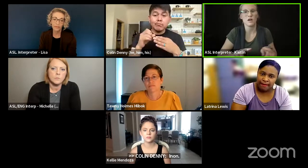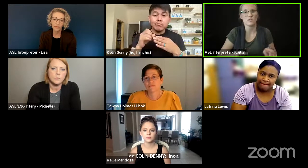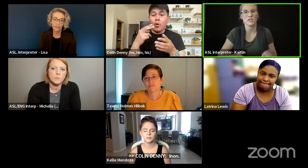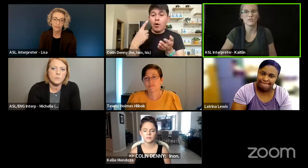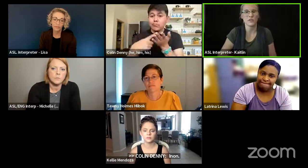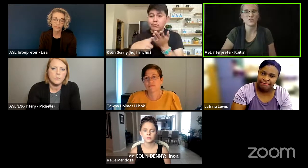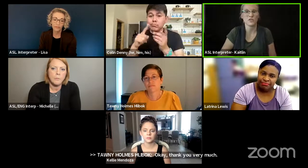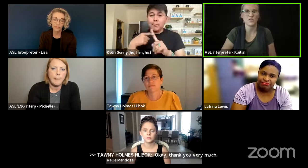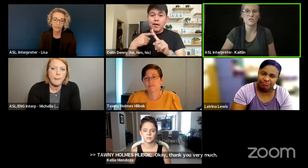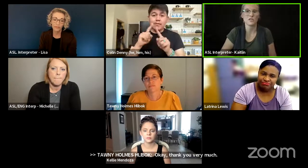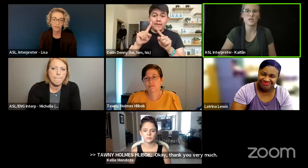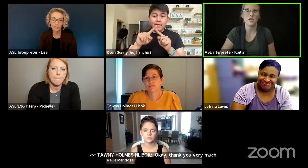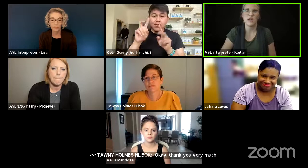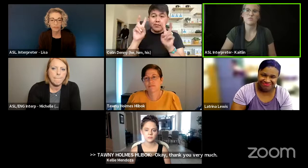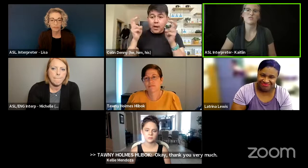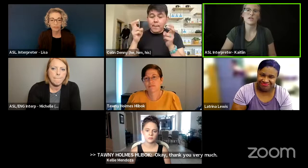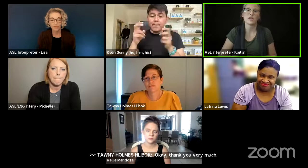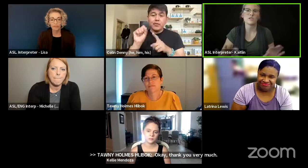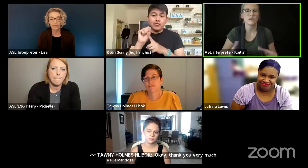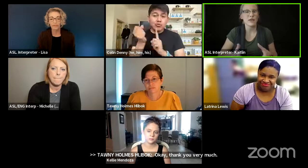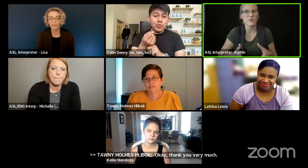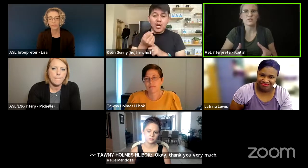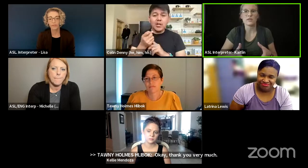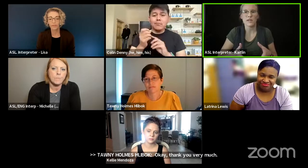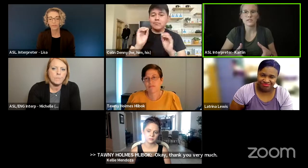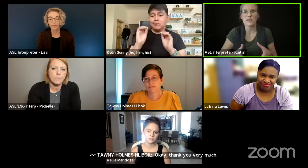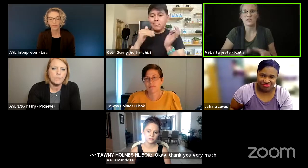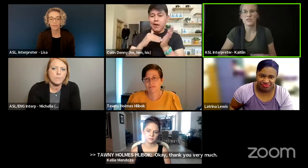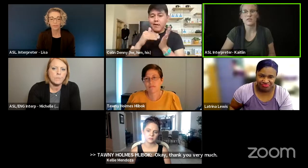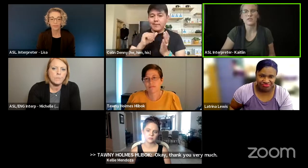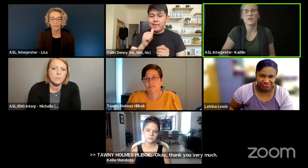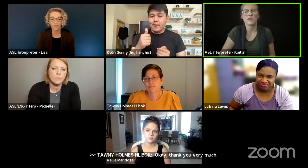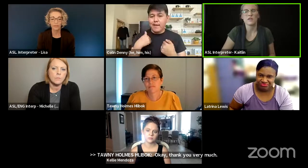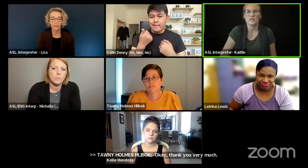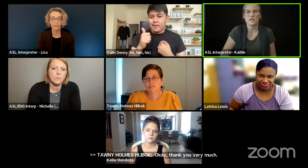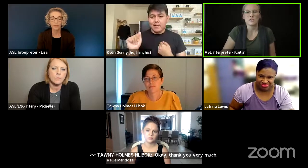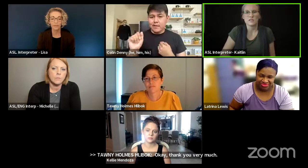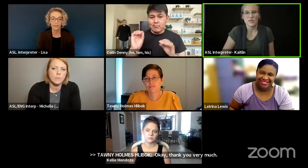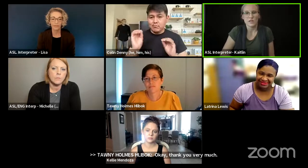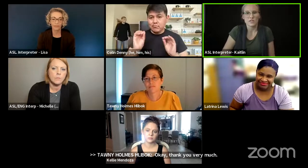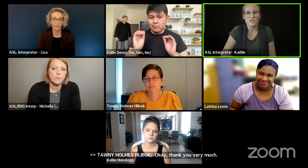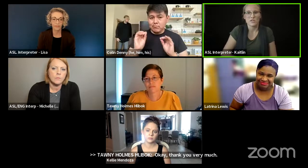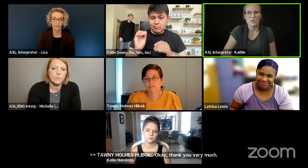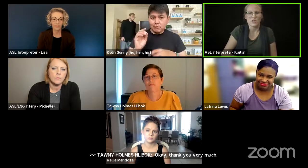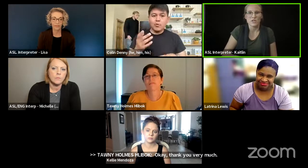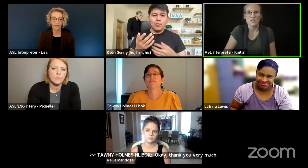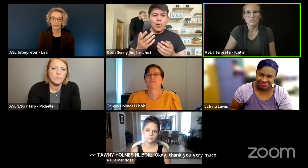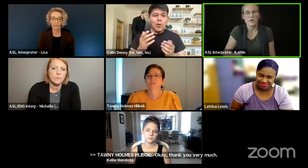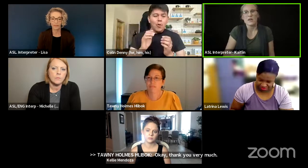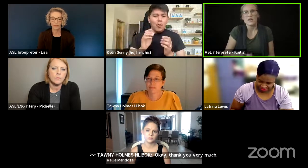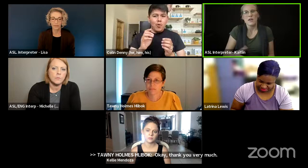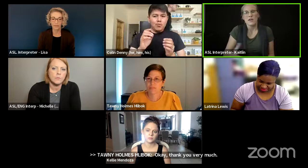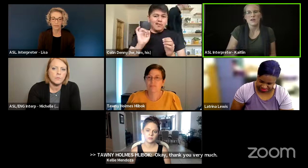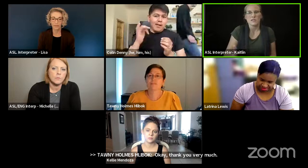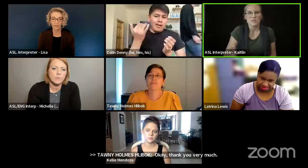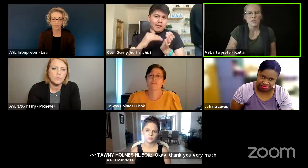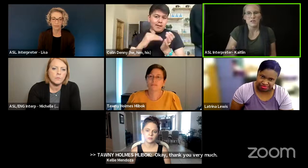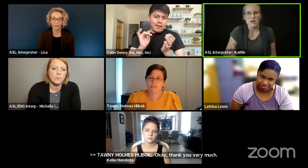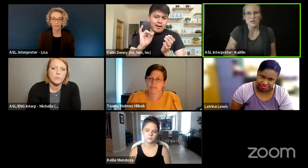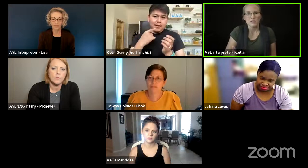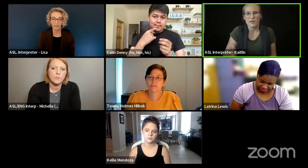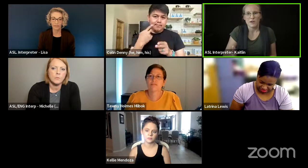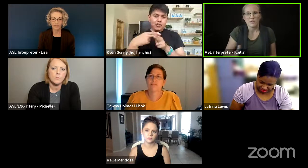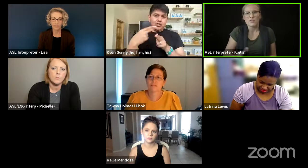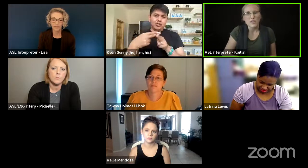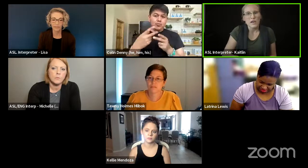various reservations. And we try to gather and collect together and discuss different situations, but there hasn't been a